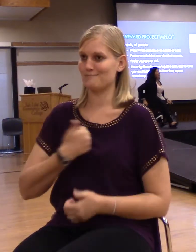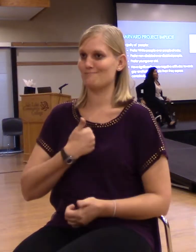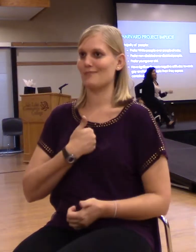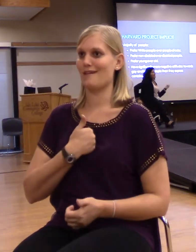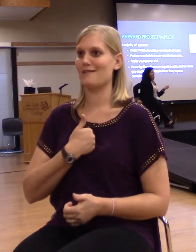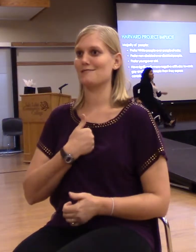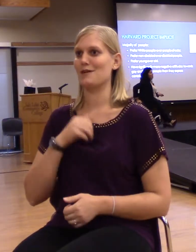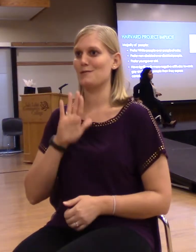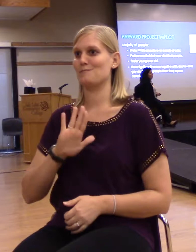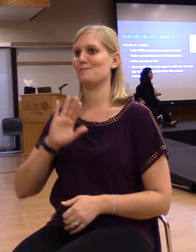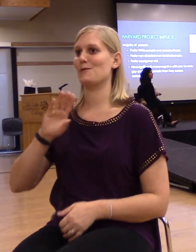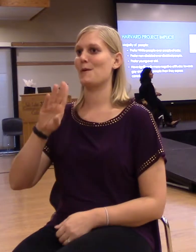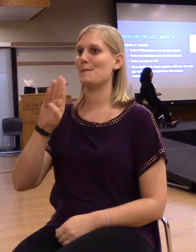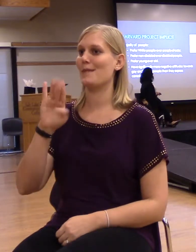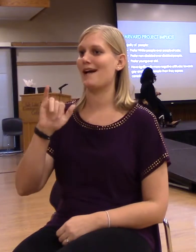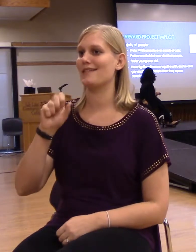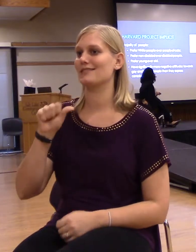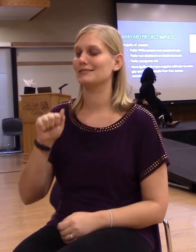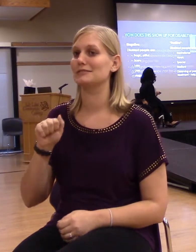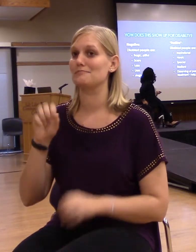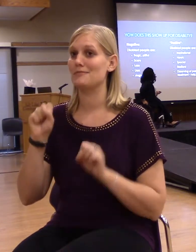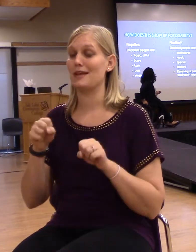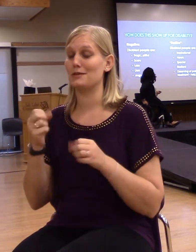own bias, this is a good tool.